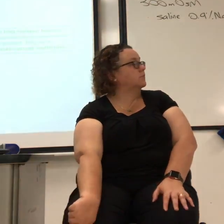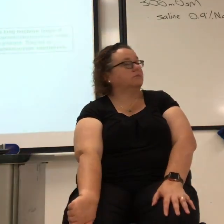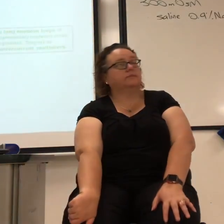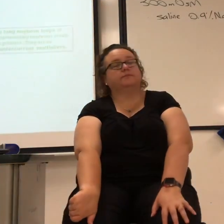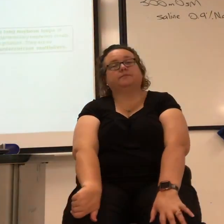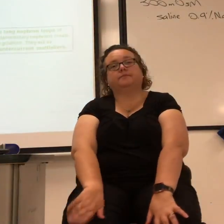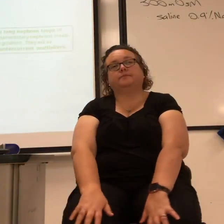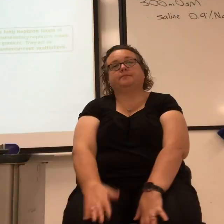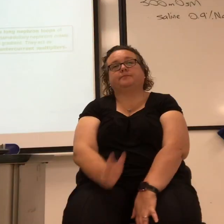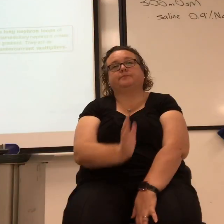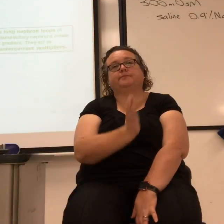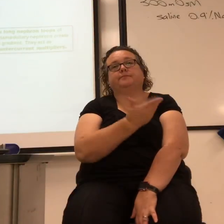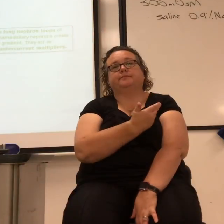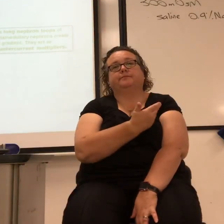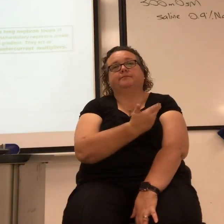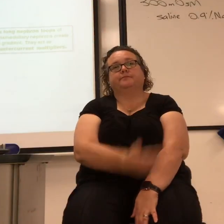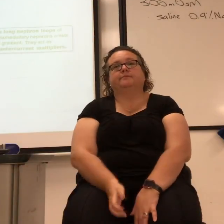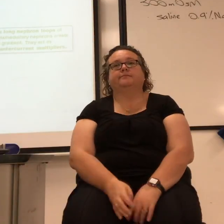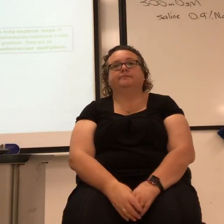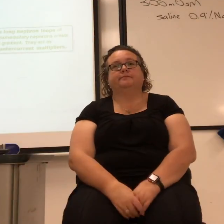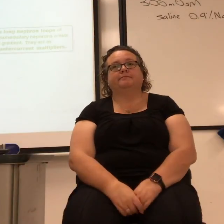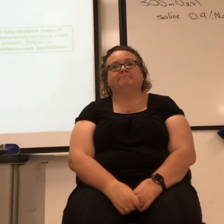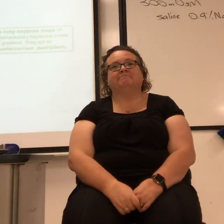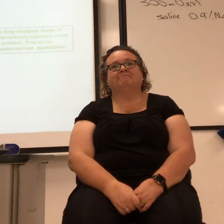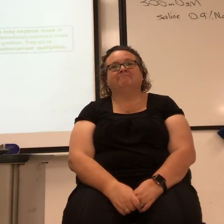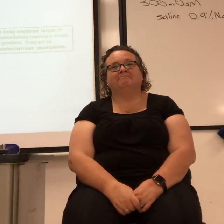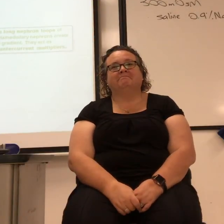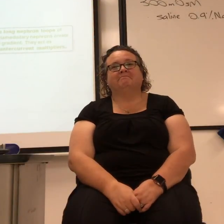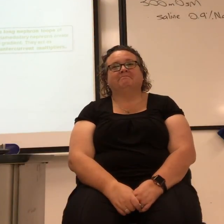Medullary interstitium